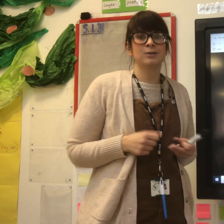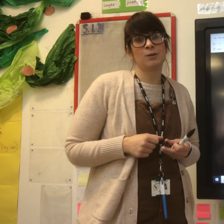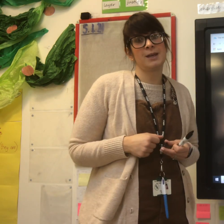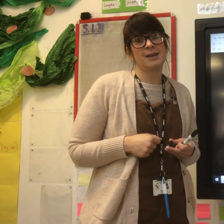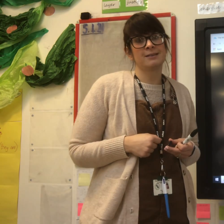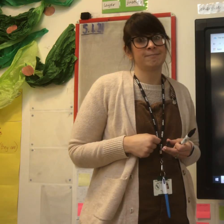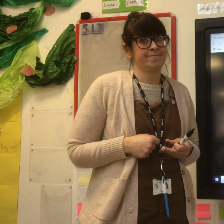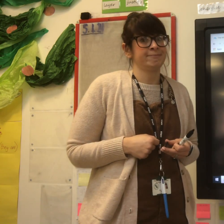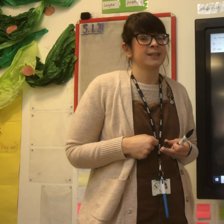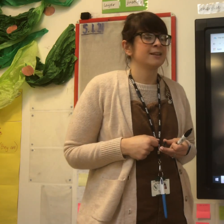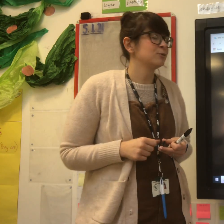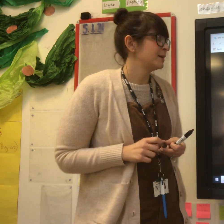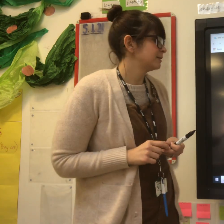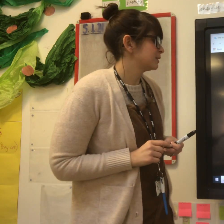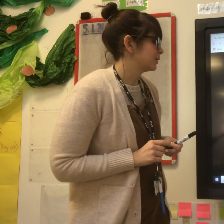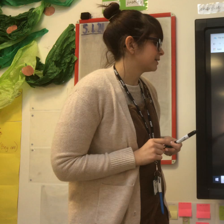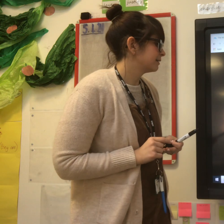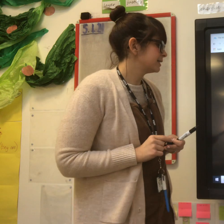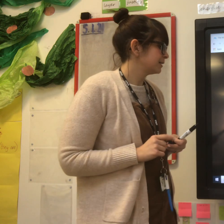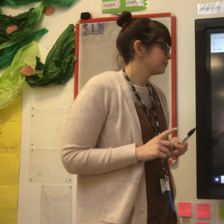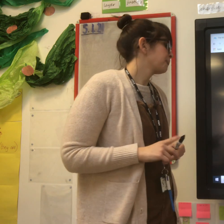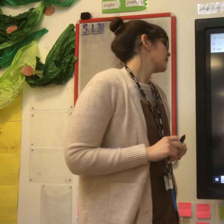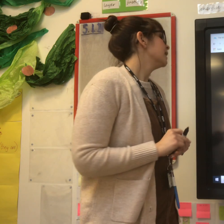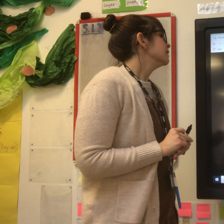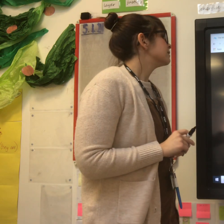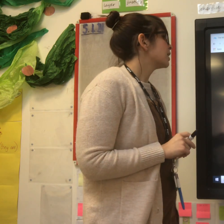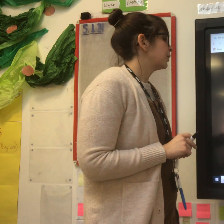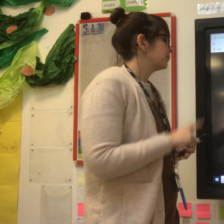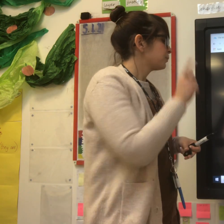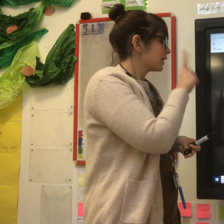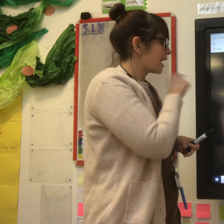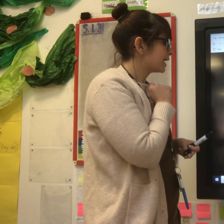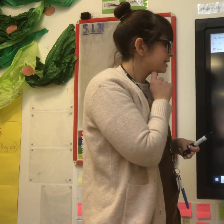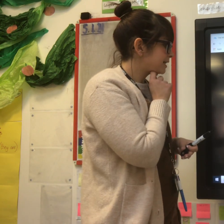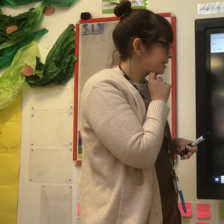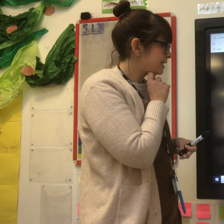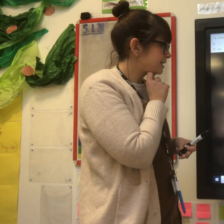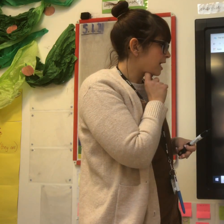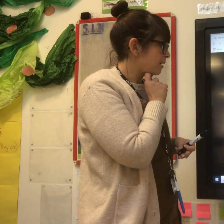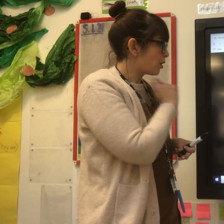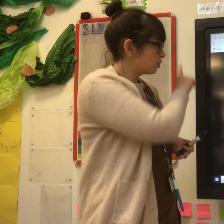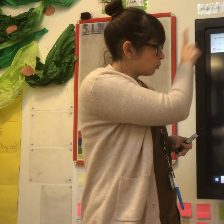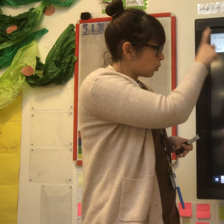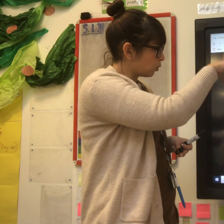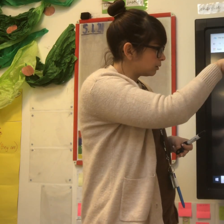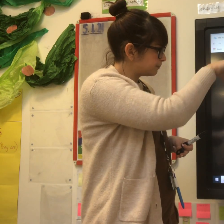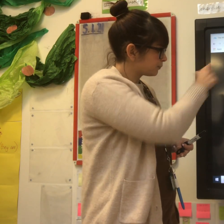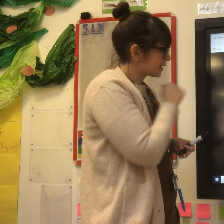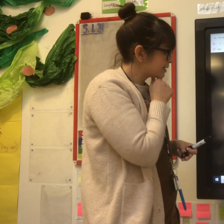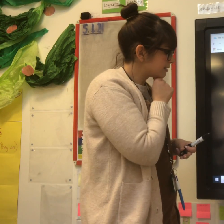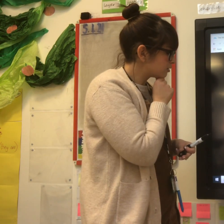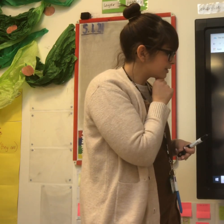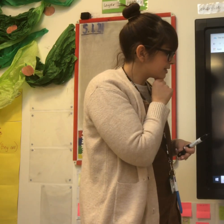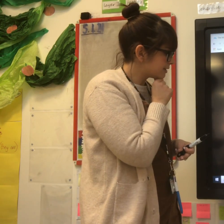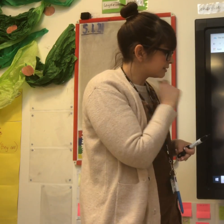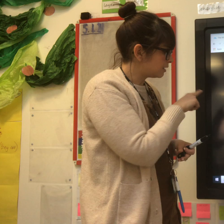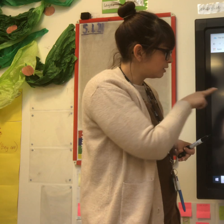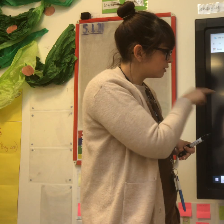who he is. That's what makes him so exciting. So, and this is on a wall. And it's, look at this. It's a